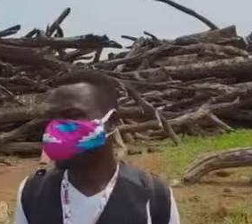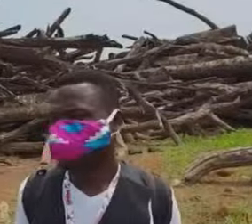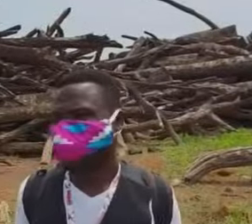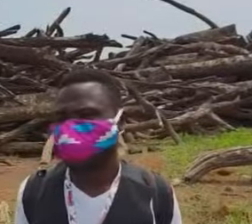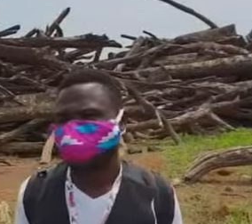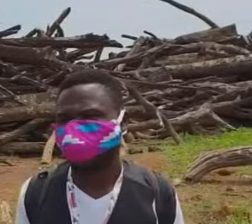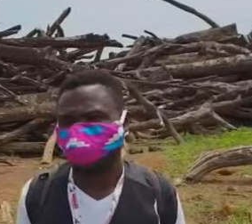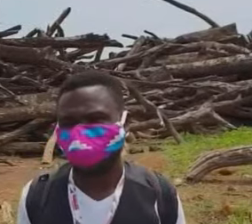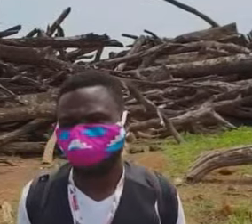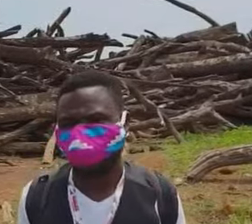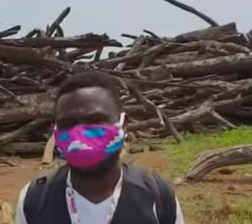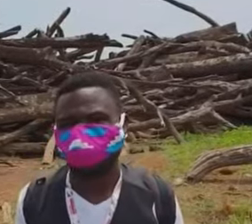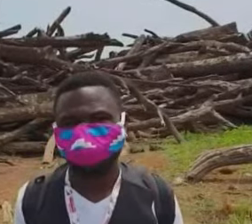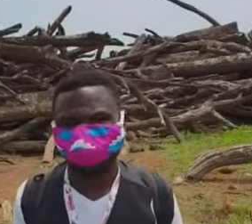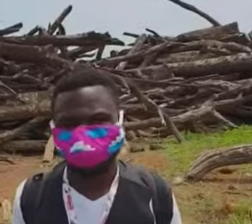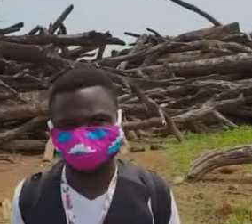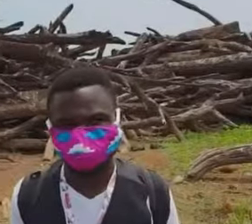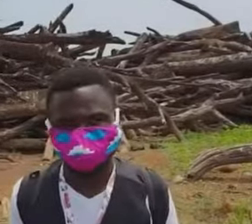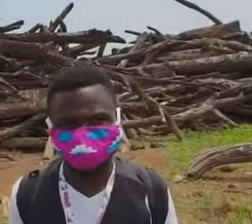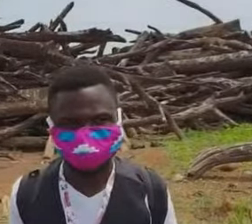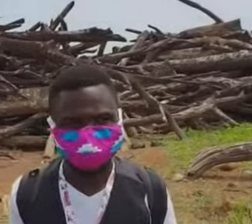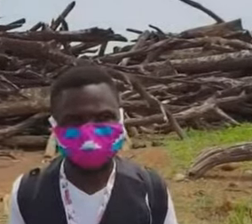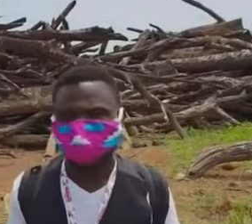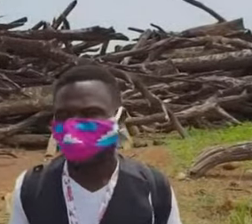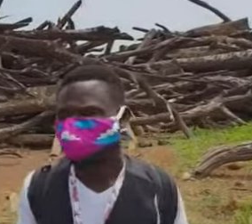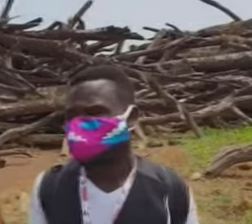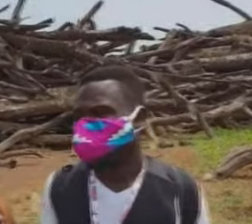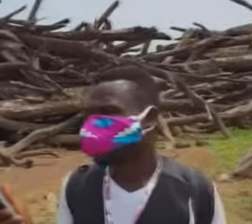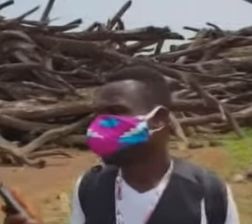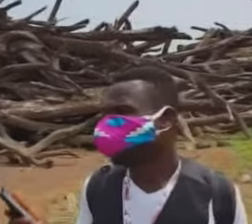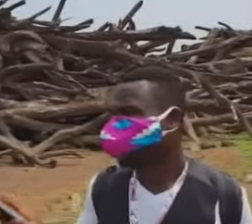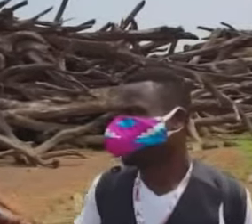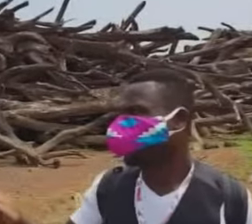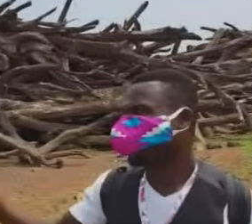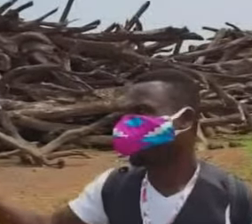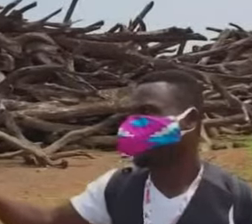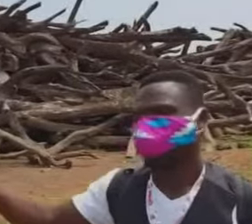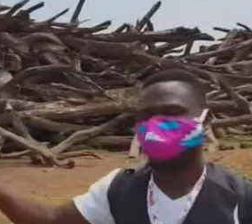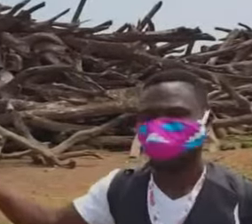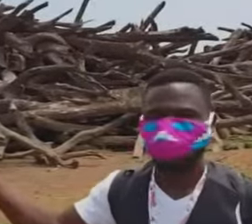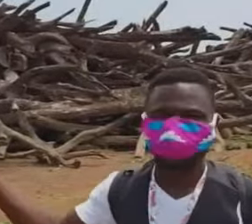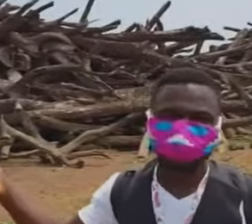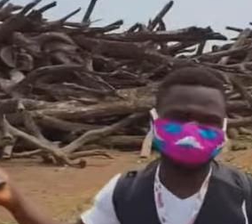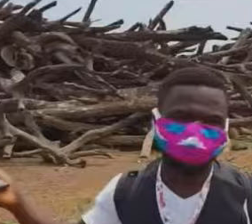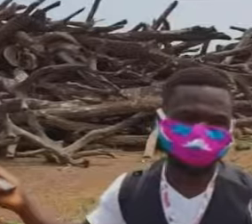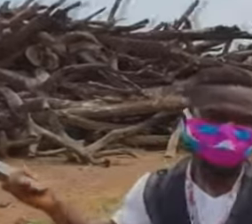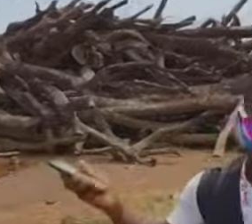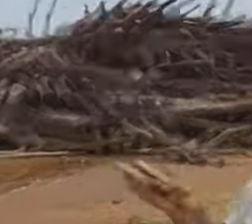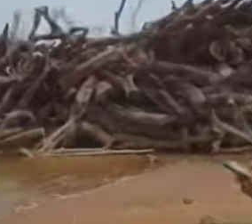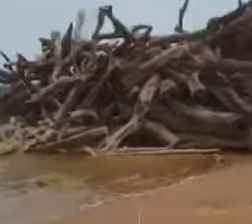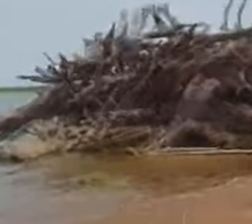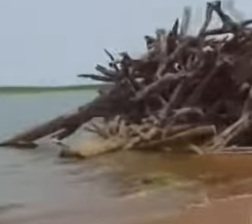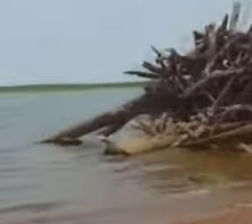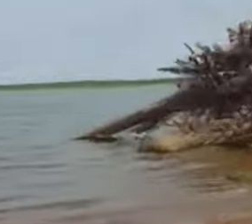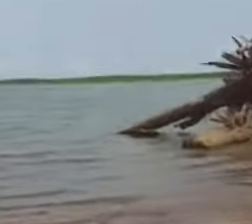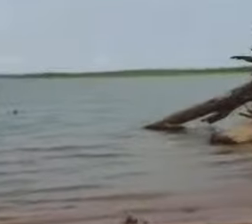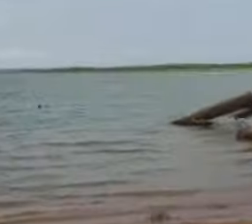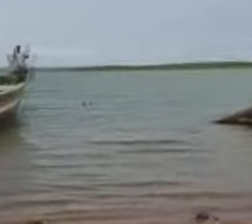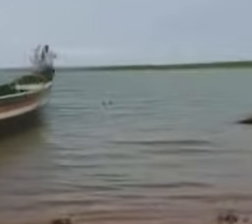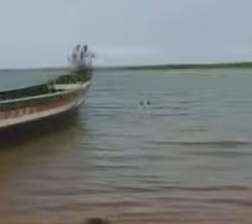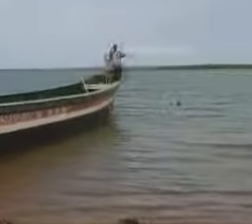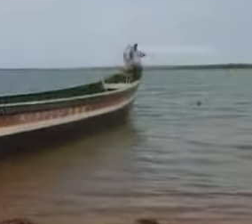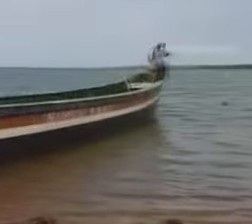When the trees are in the water for the previous years, it becomes difficult for canoes like this to travel. And even